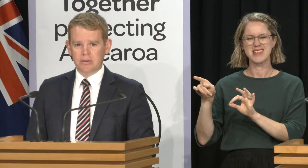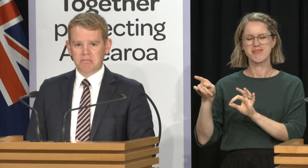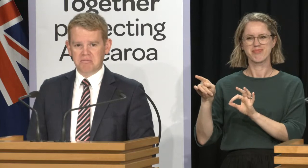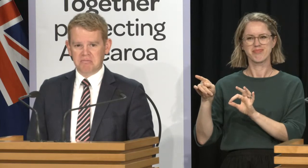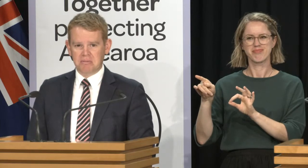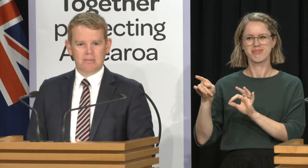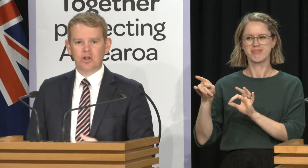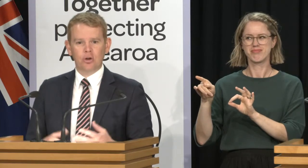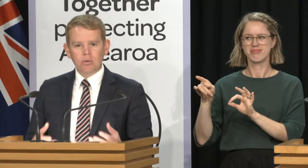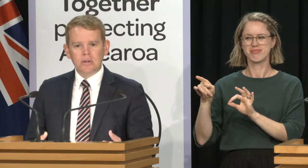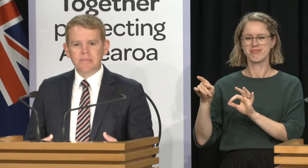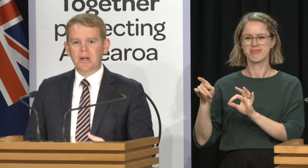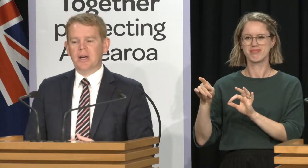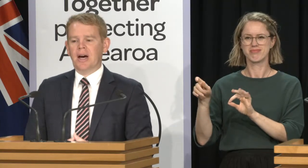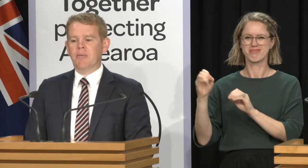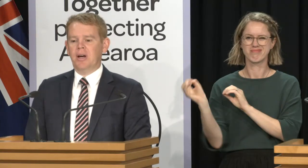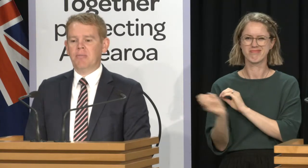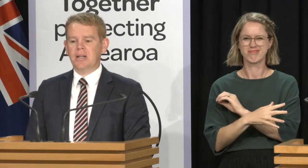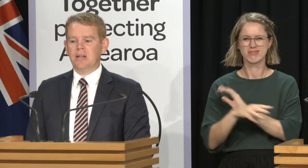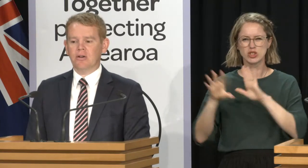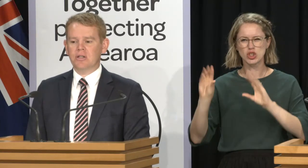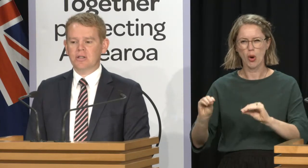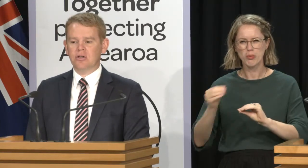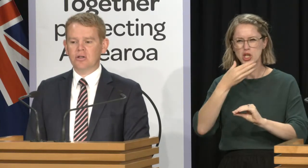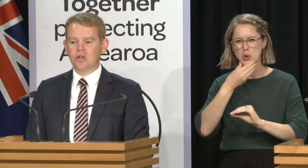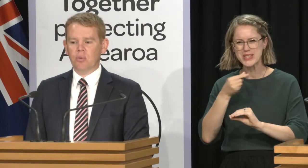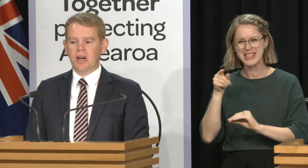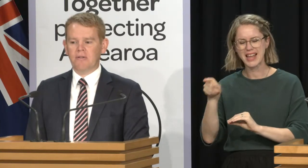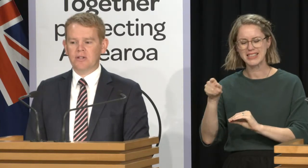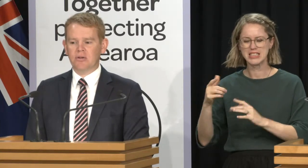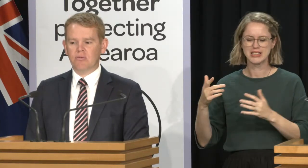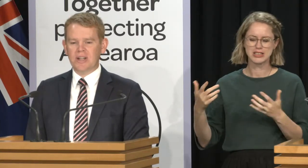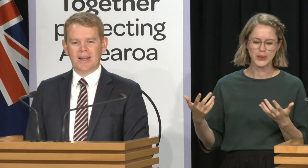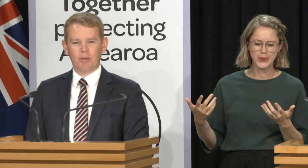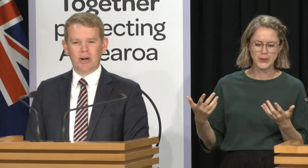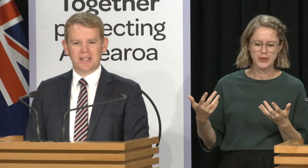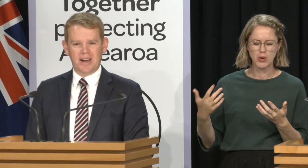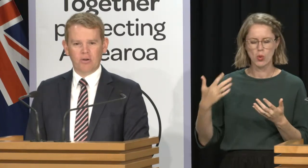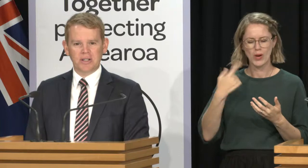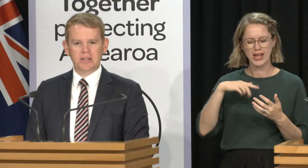longer use in making those decisions. So we have to